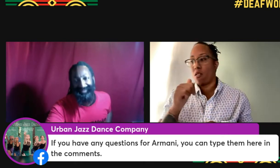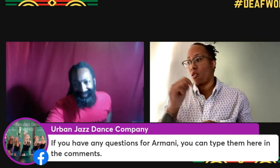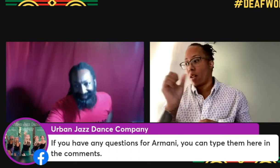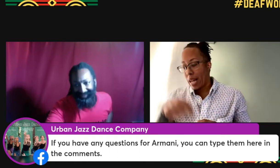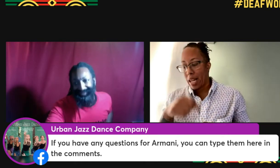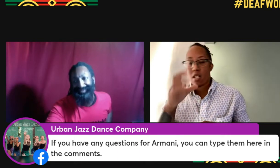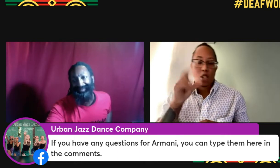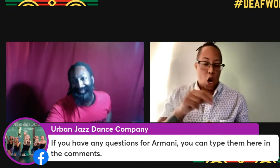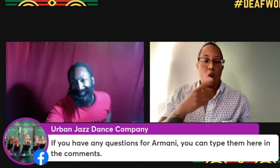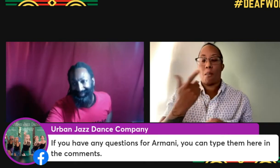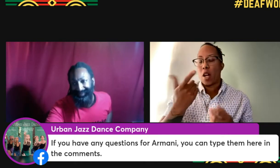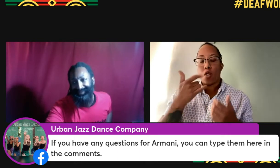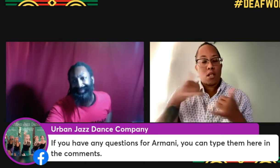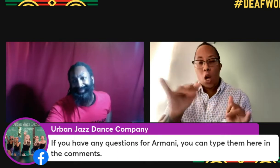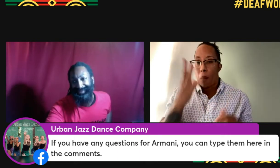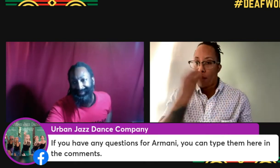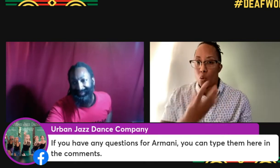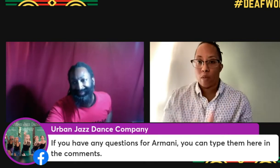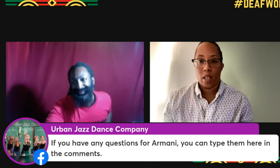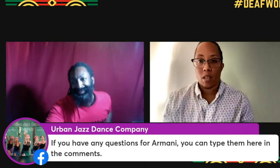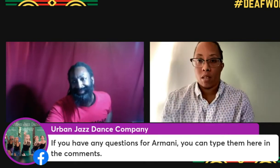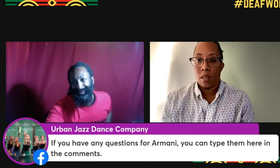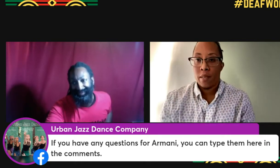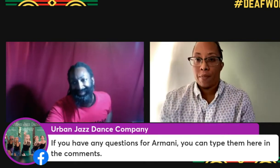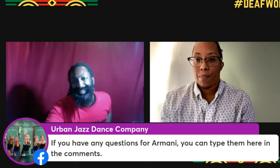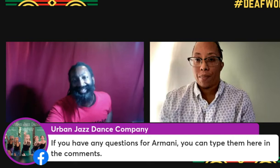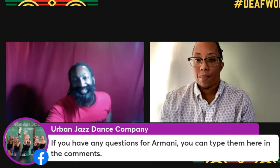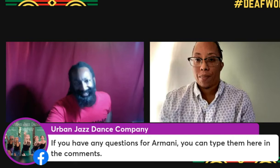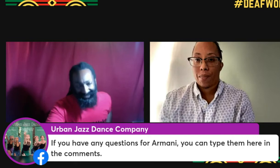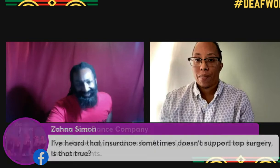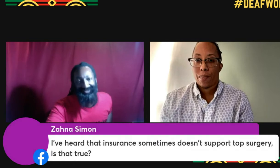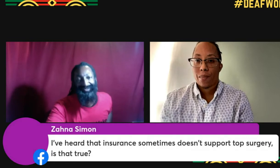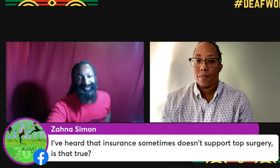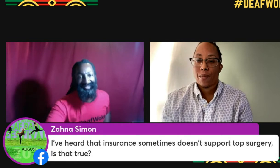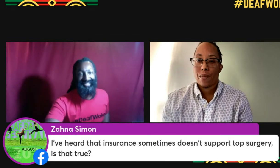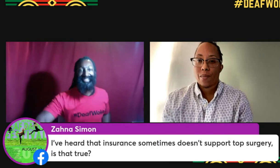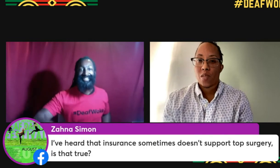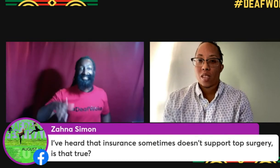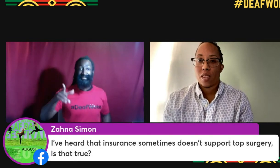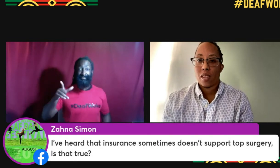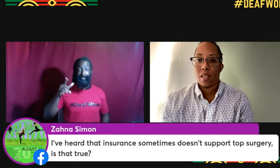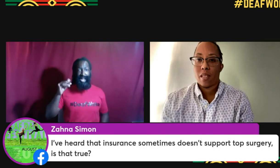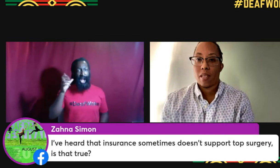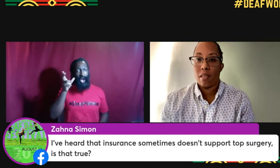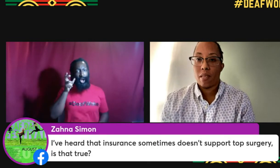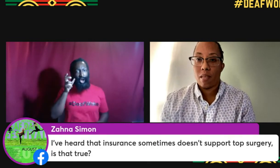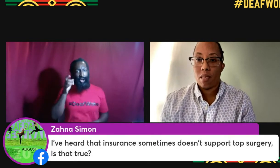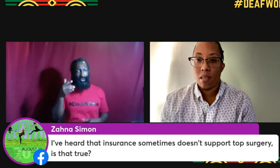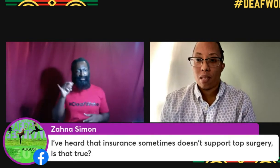you, whether they say you are, whether they say you're not, you are beautiful.